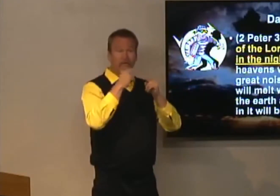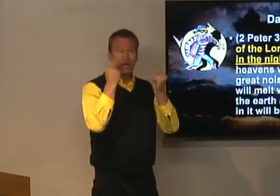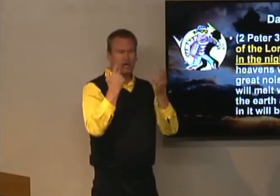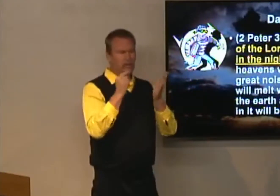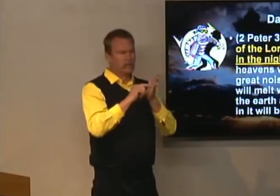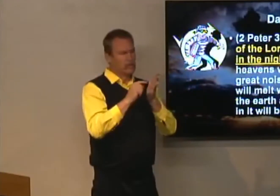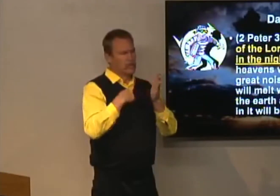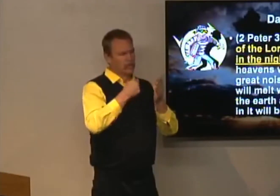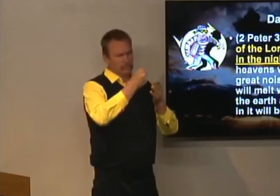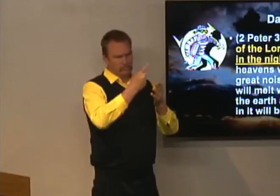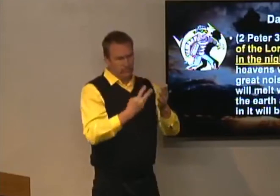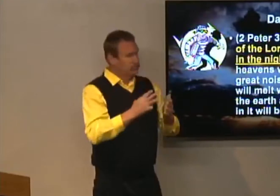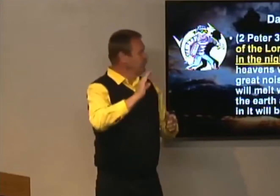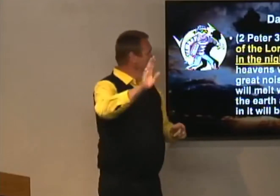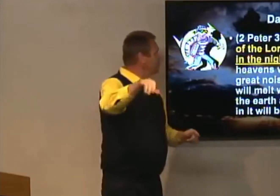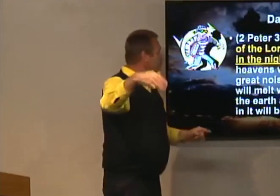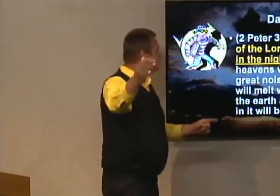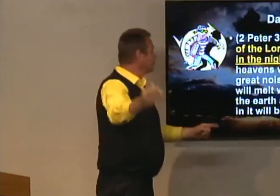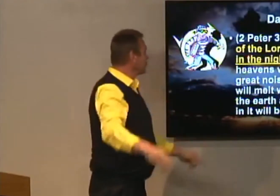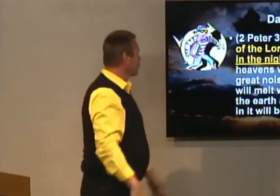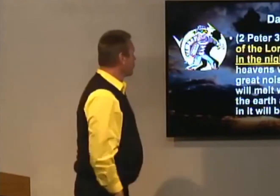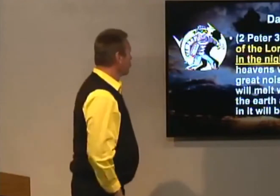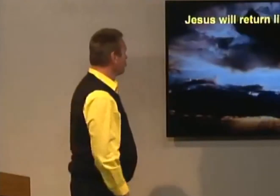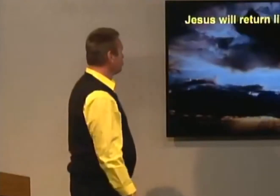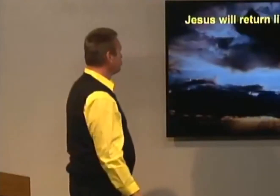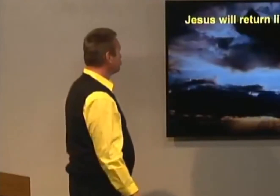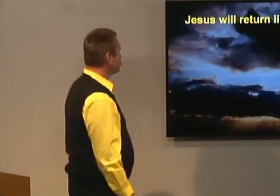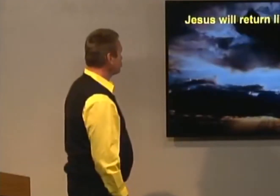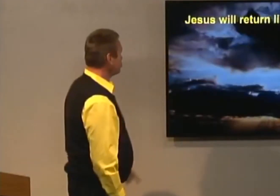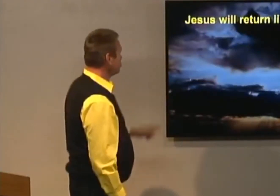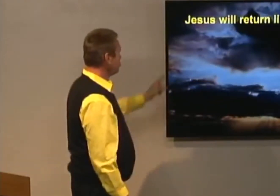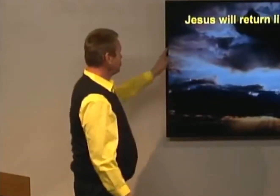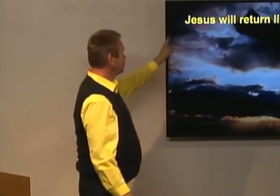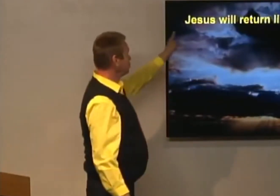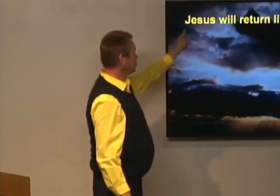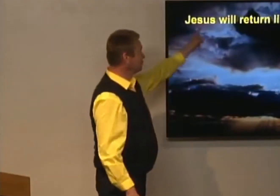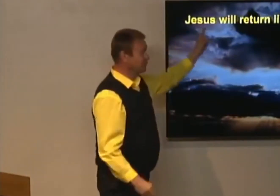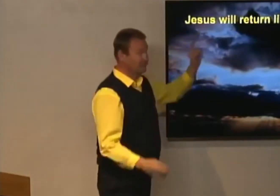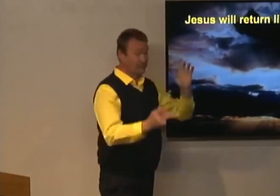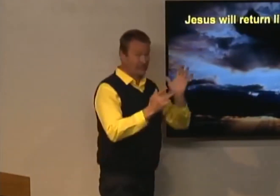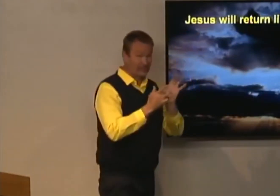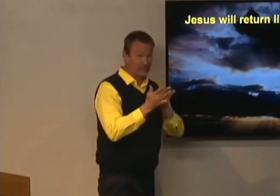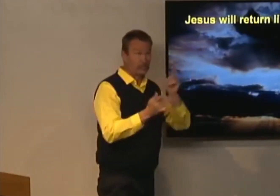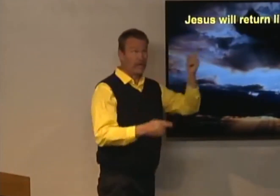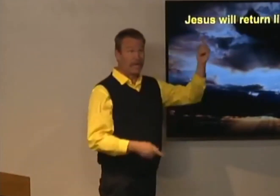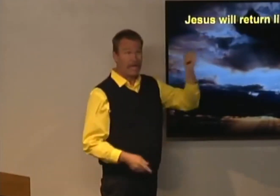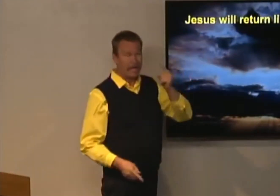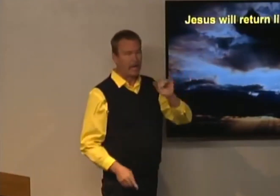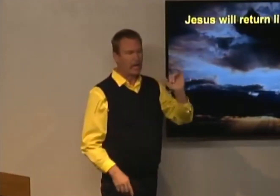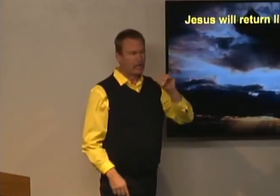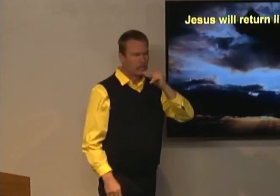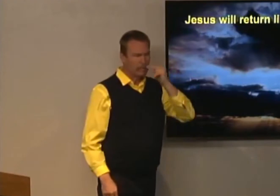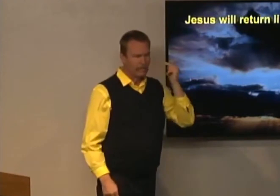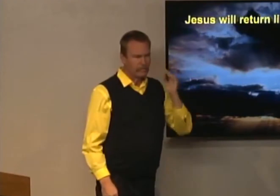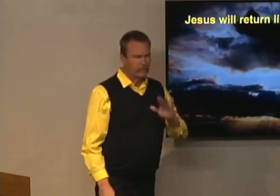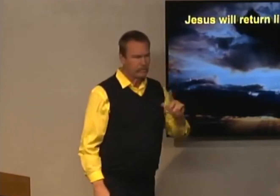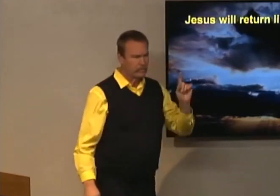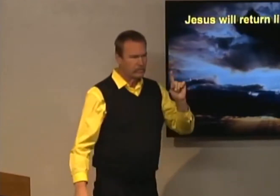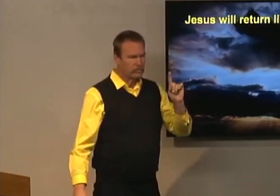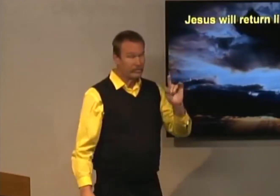So he's saying, you know, he says that he will come as a thief. And we see it up here. In this life, it says Jesus will come